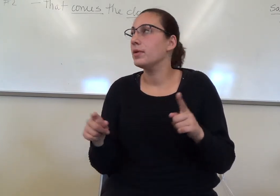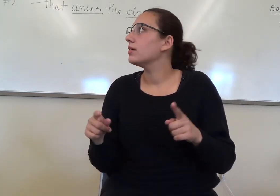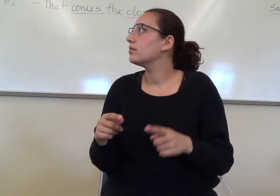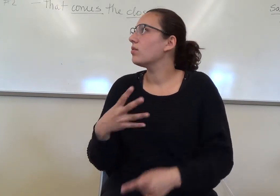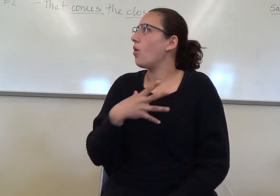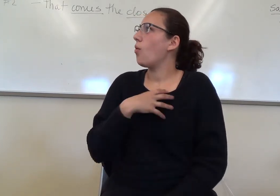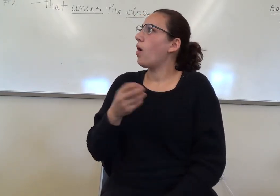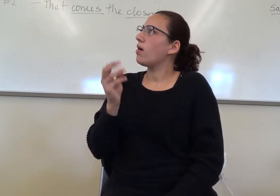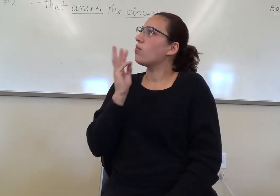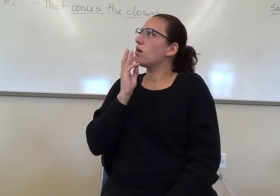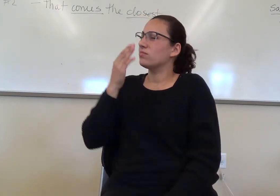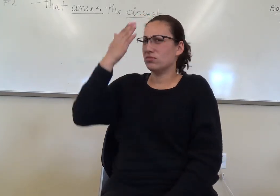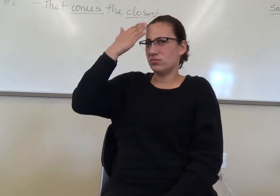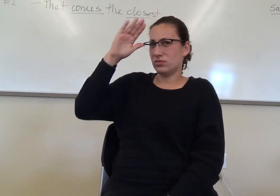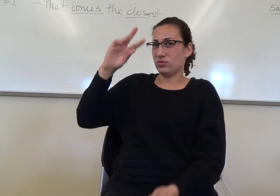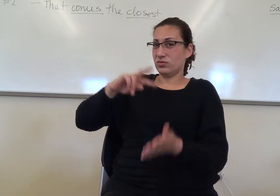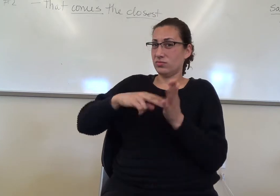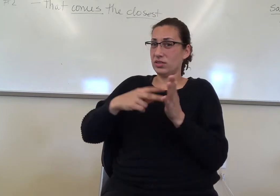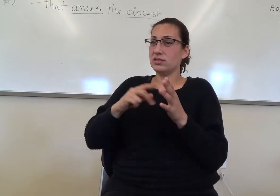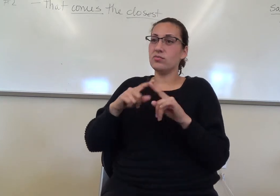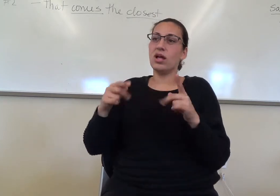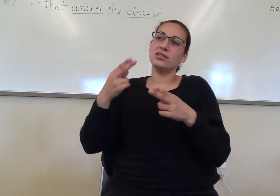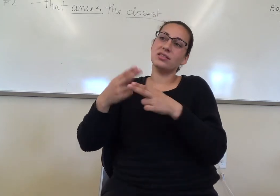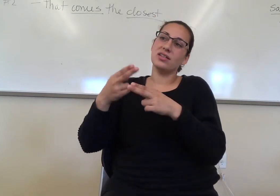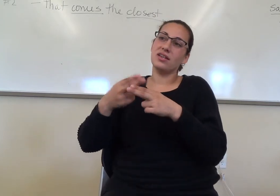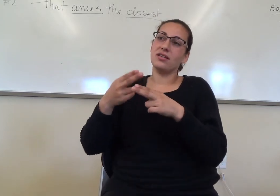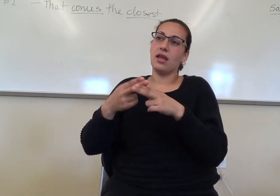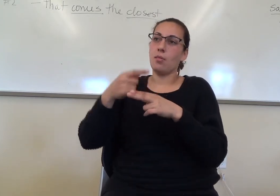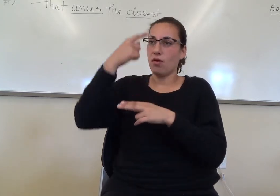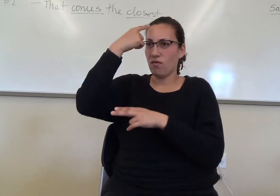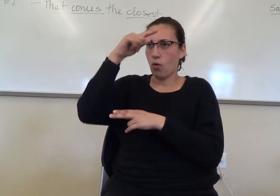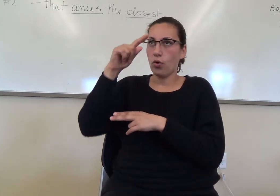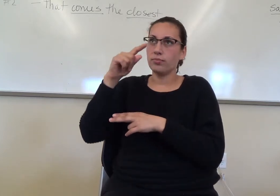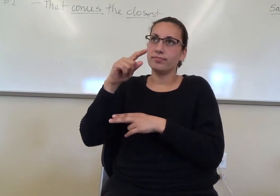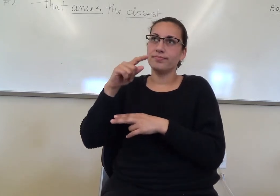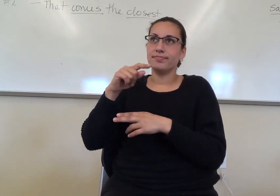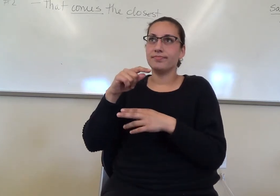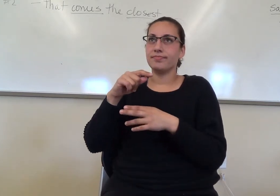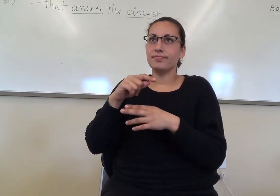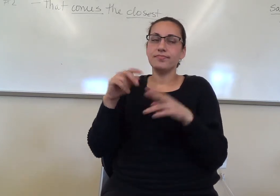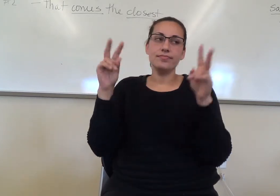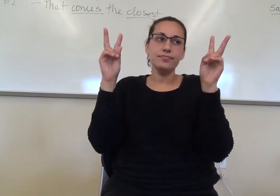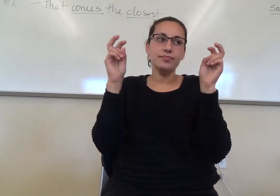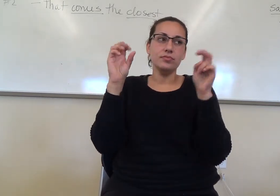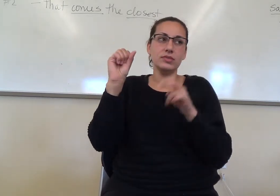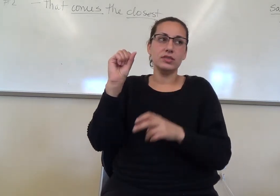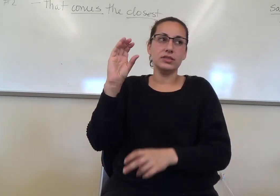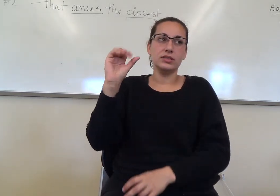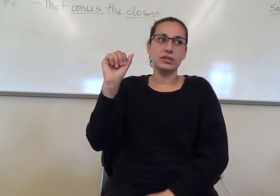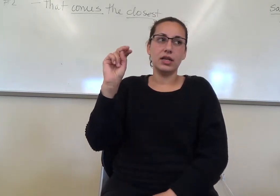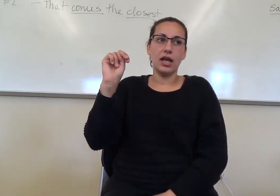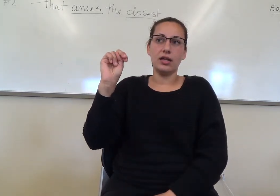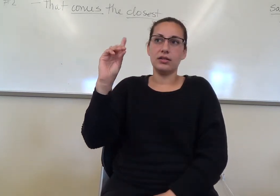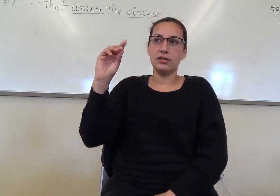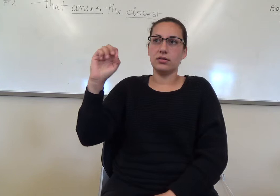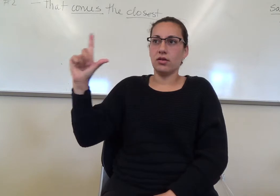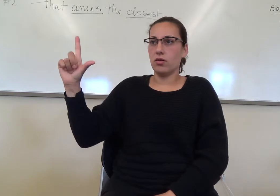but it's just a name for some scandal. There was some scandal involving Bill and Hillary